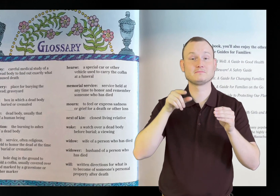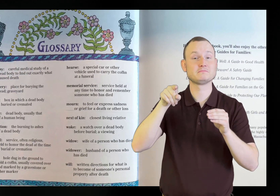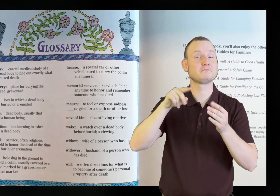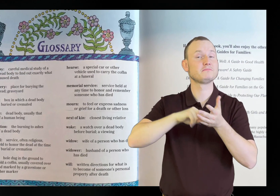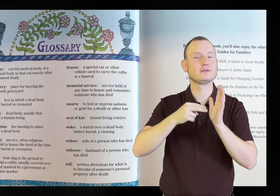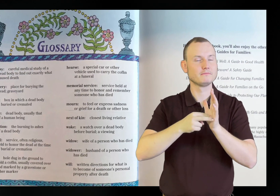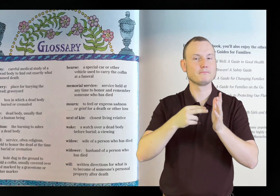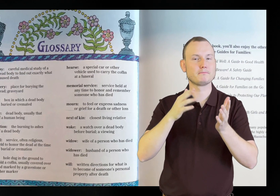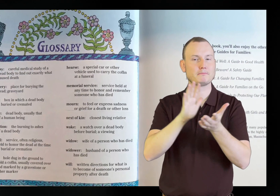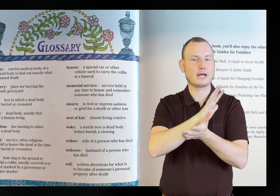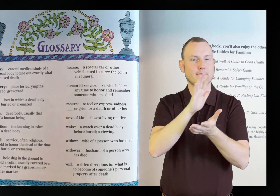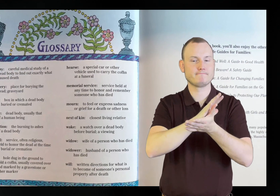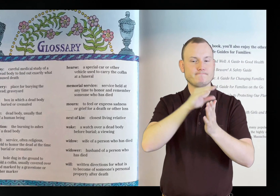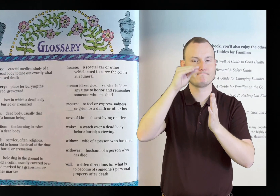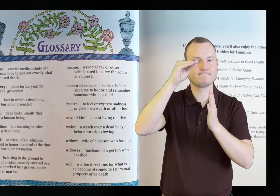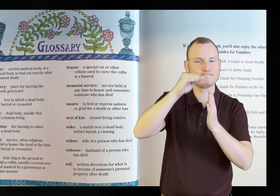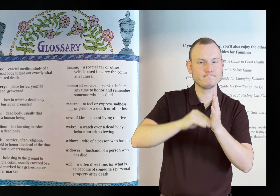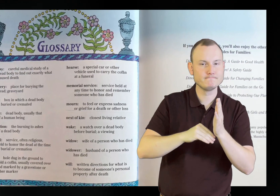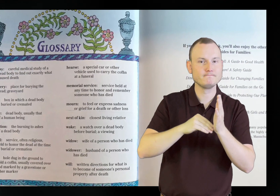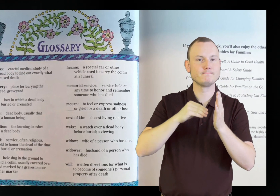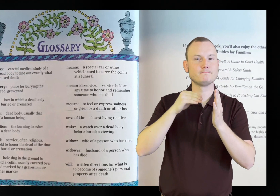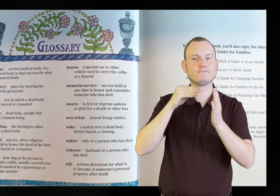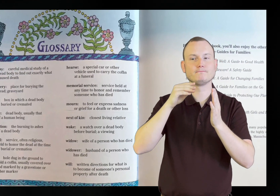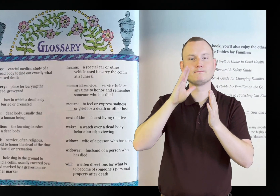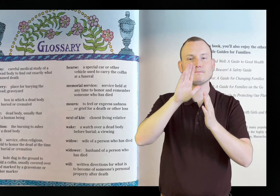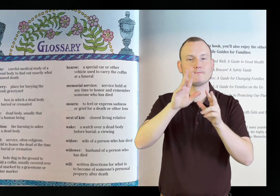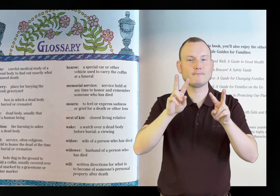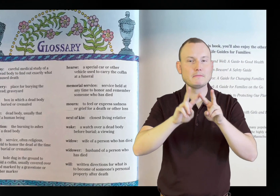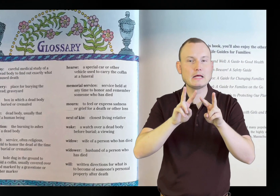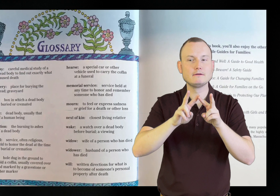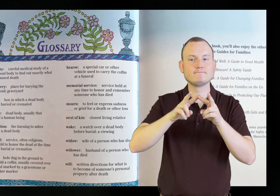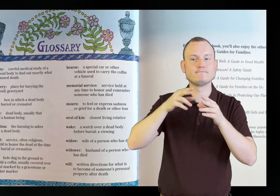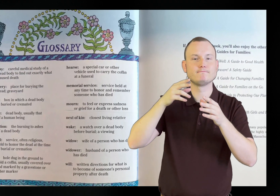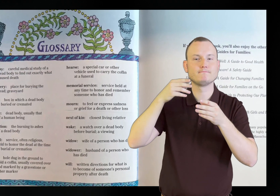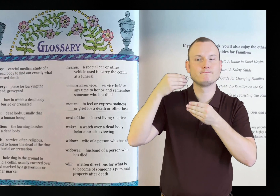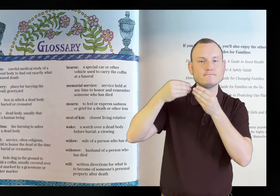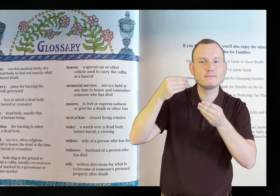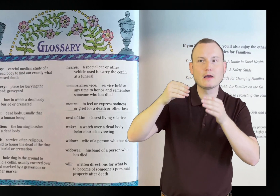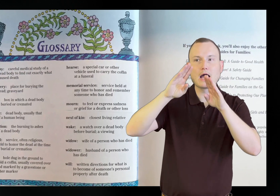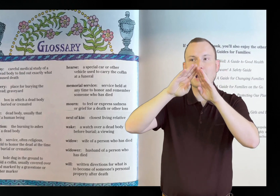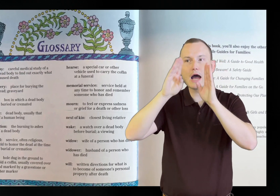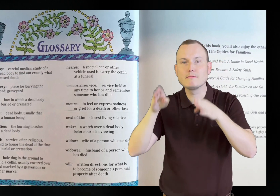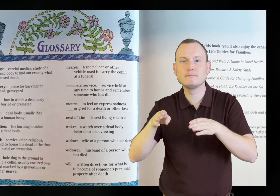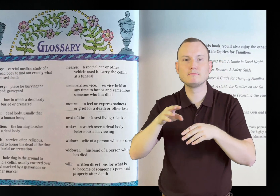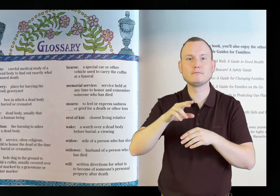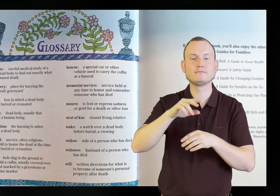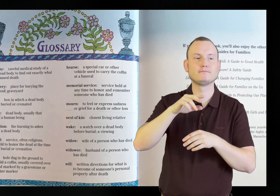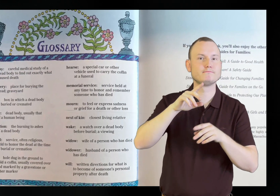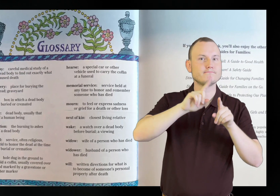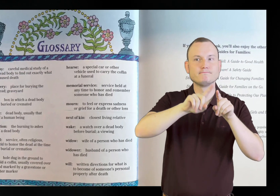Will. Written directions for what is to become of someone's personal property after death.